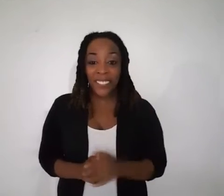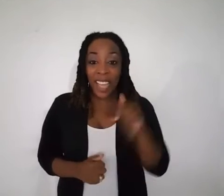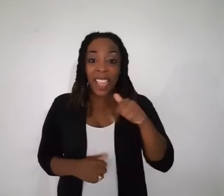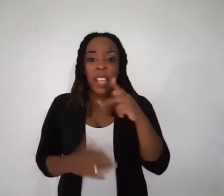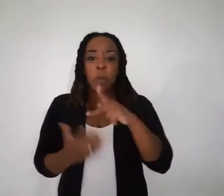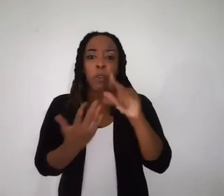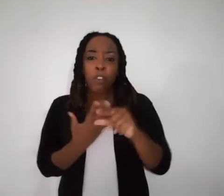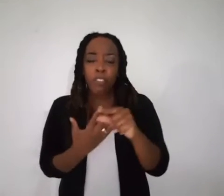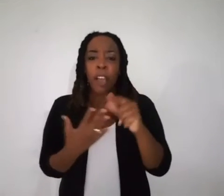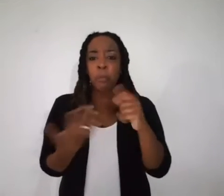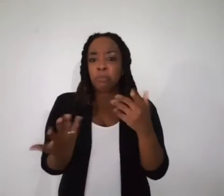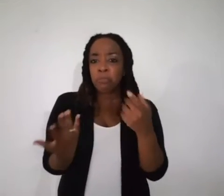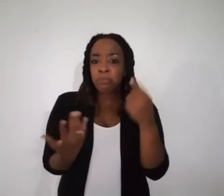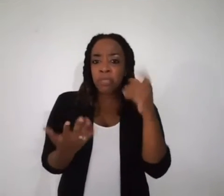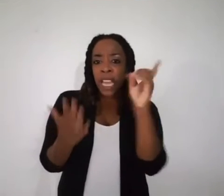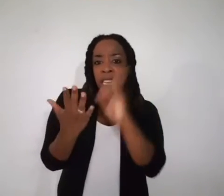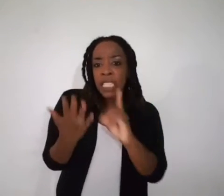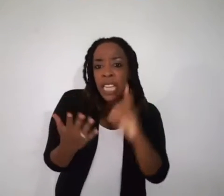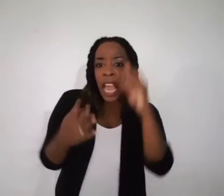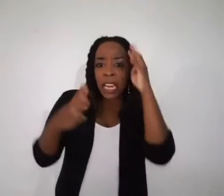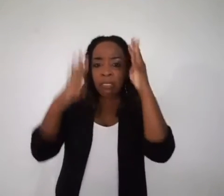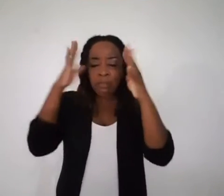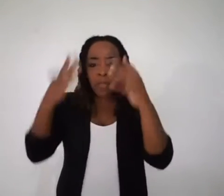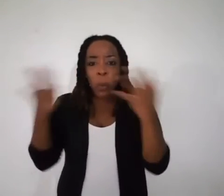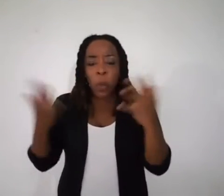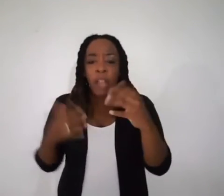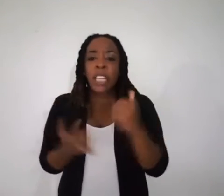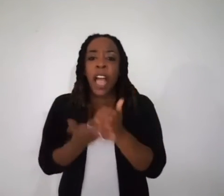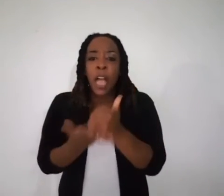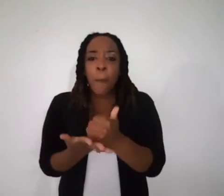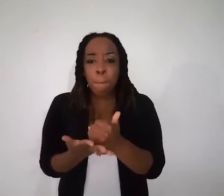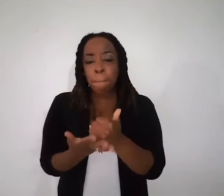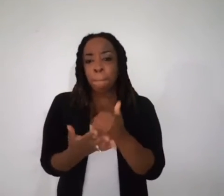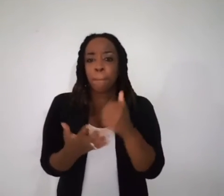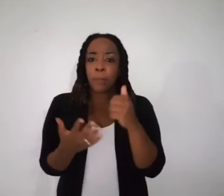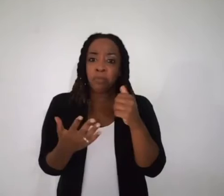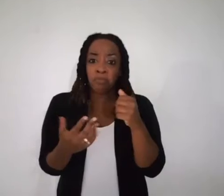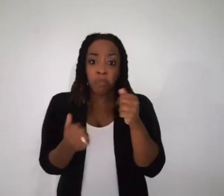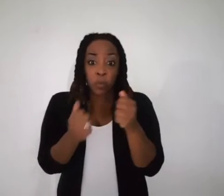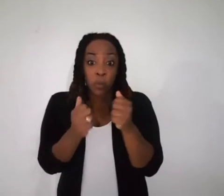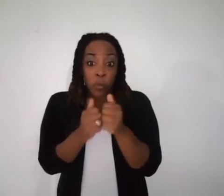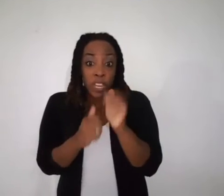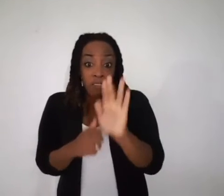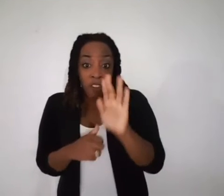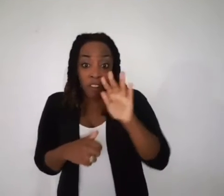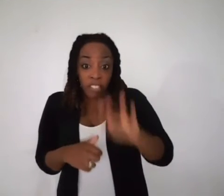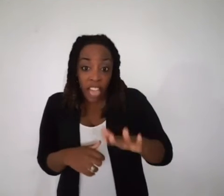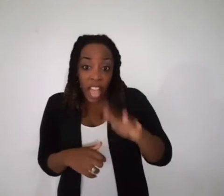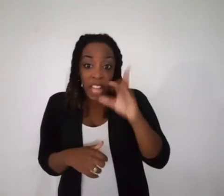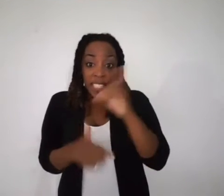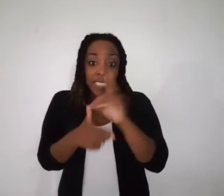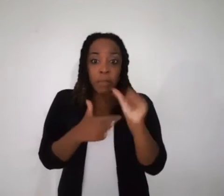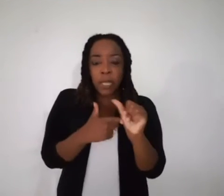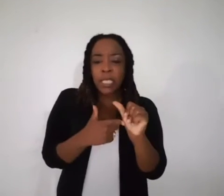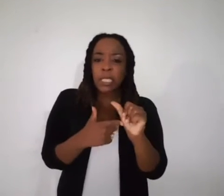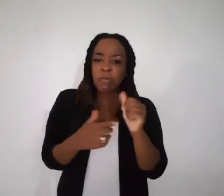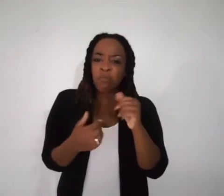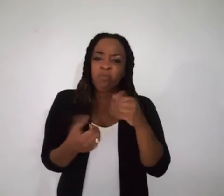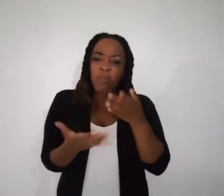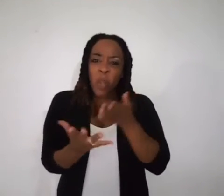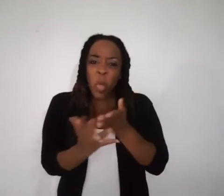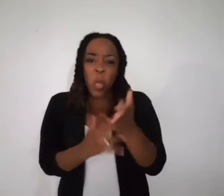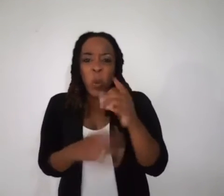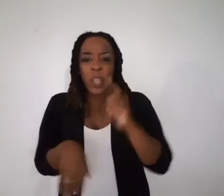a disability during this time of coronavirus. So we had some questions come in, so I'm going to address